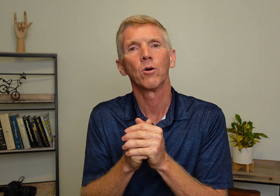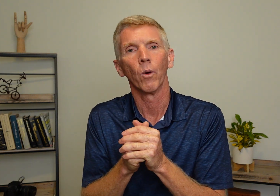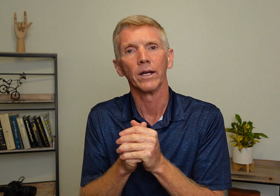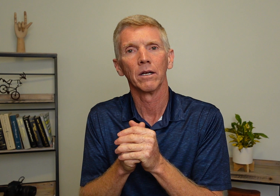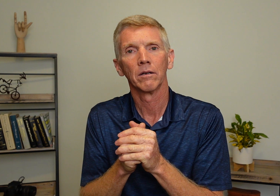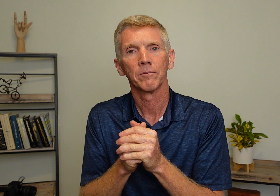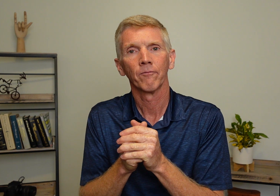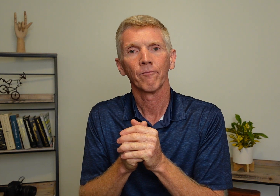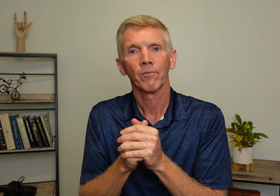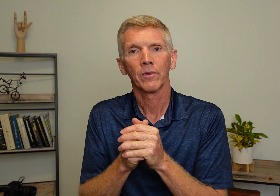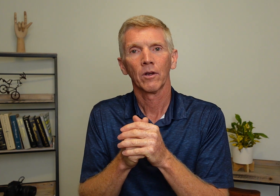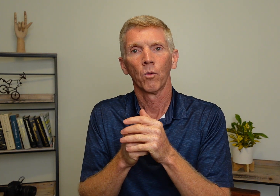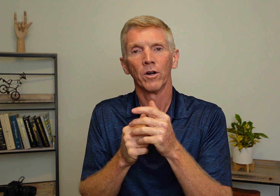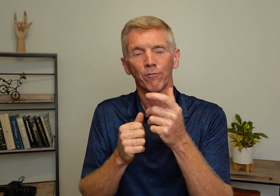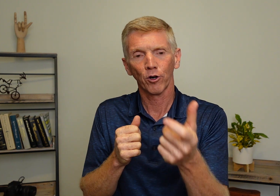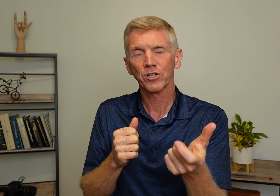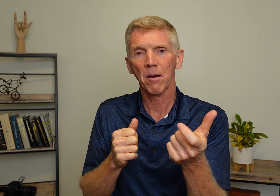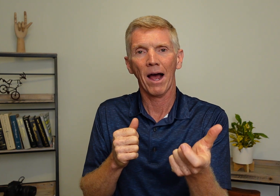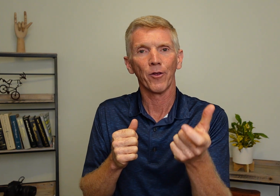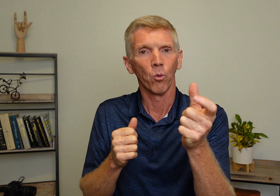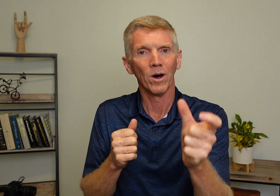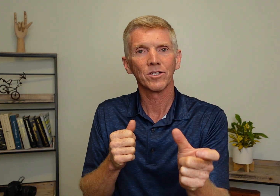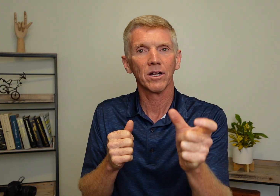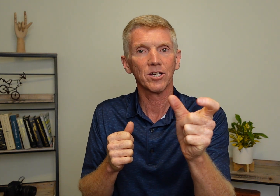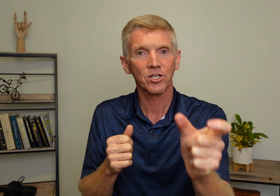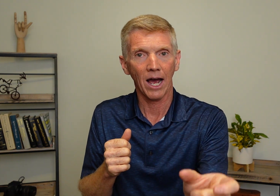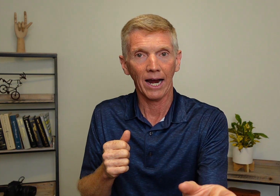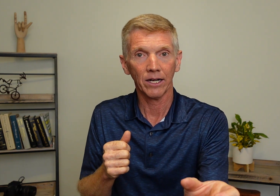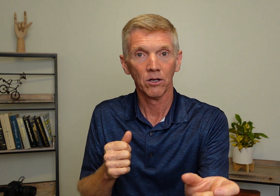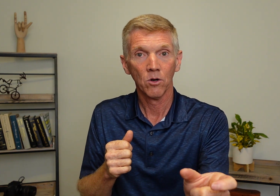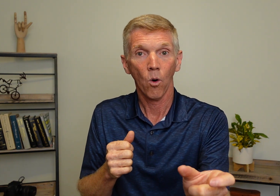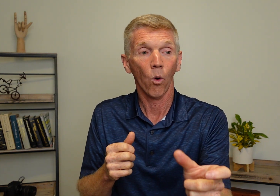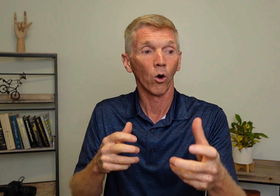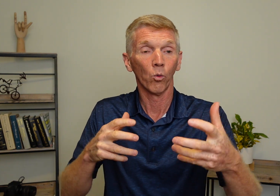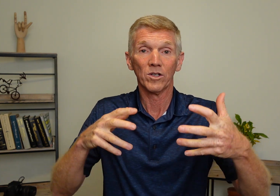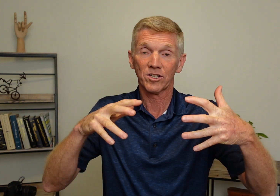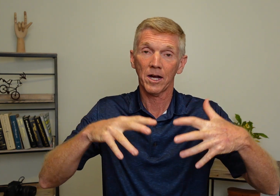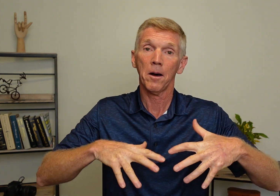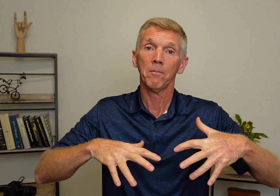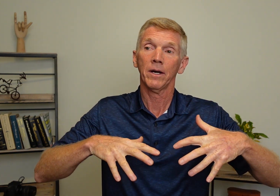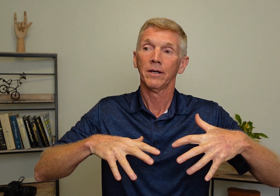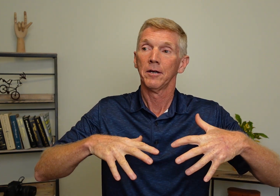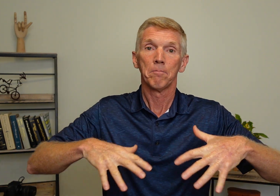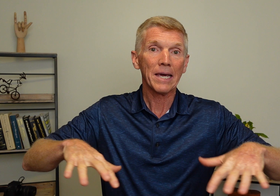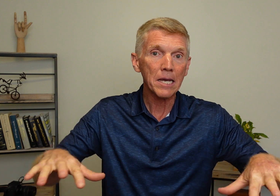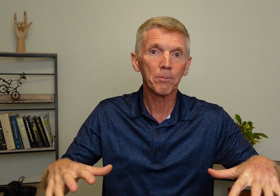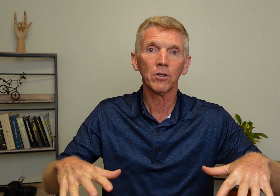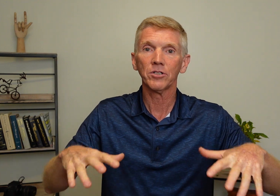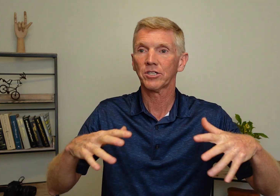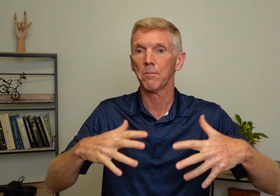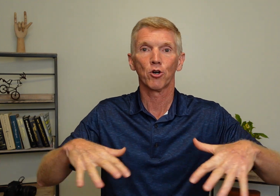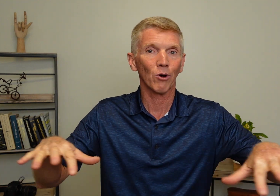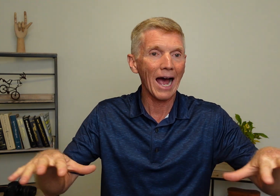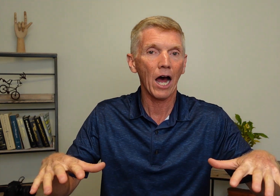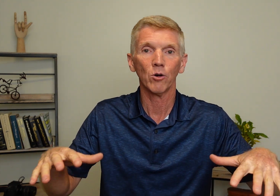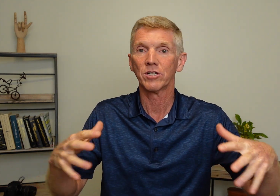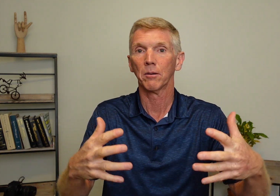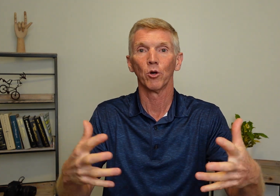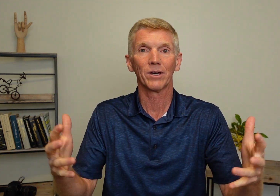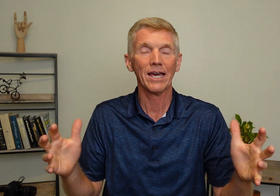Bitcoin. When it first came out, there wasn't a sign, or with some people, some crowds, some